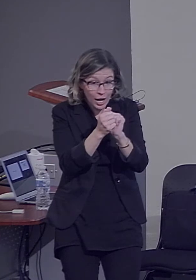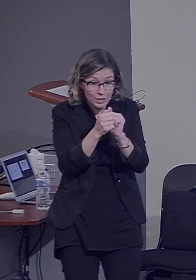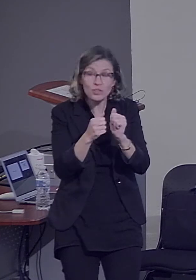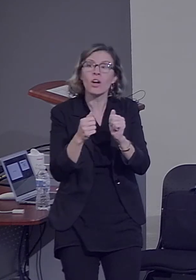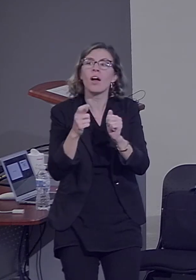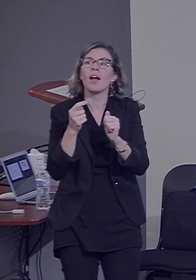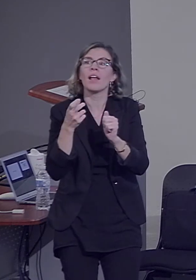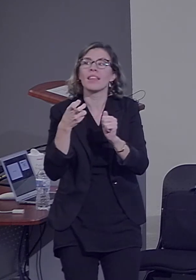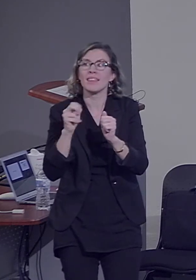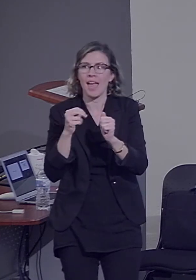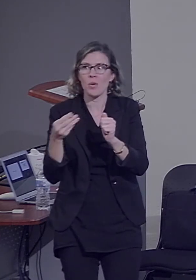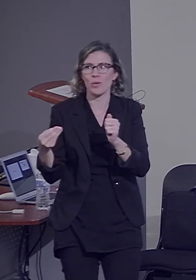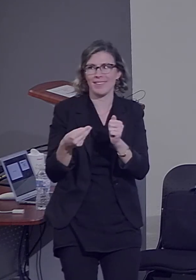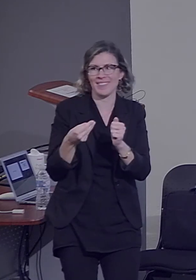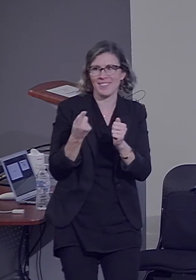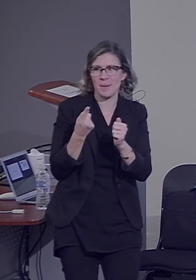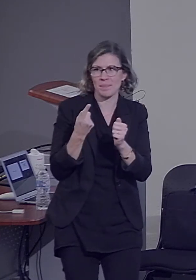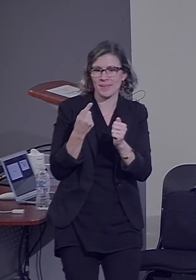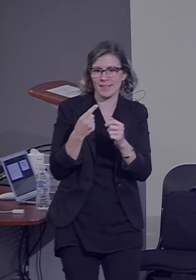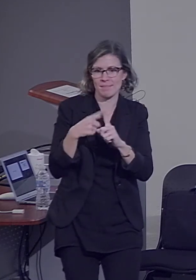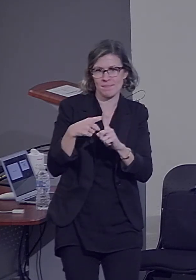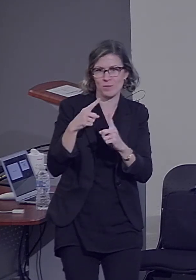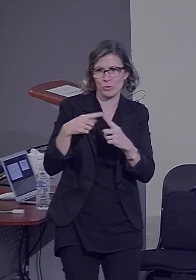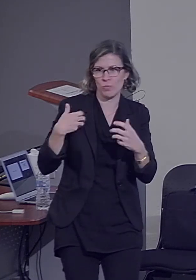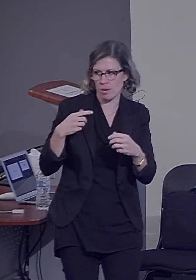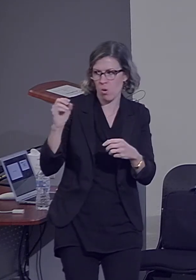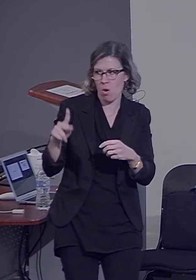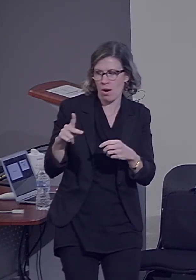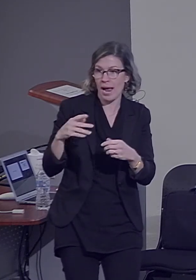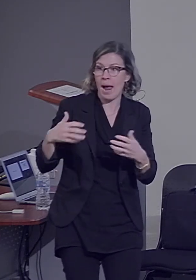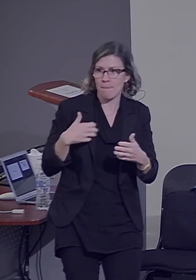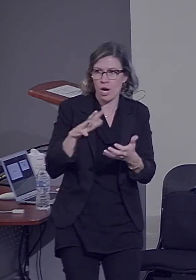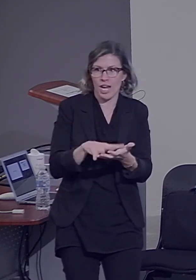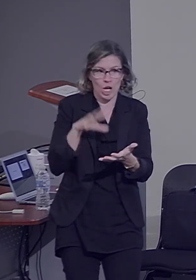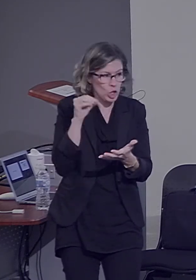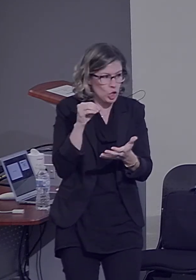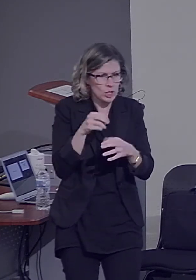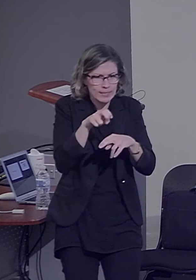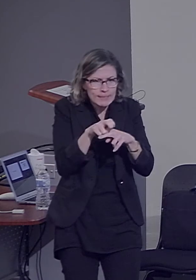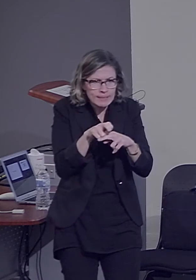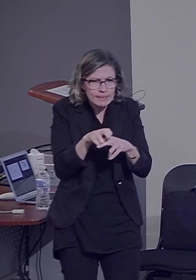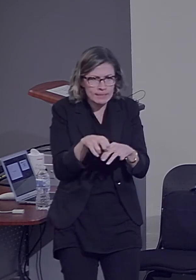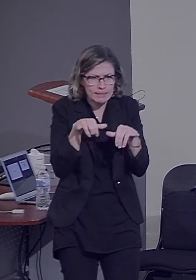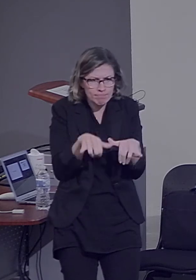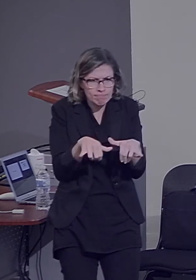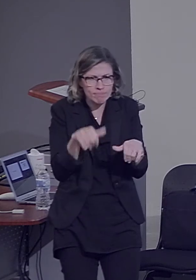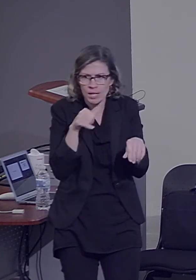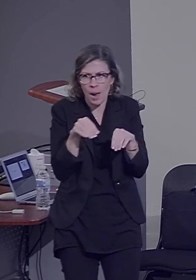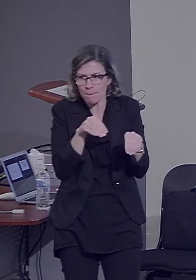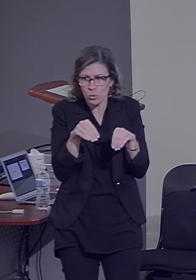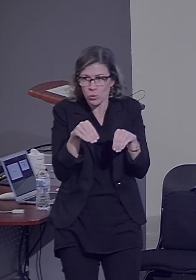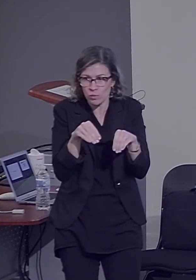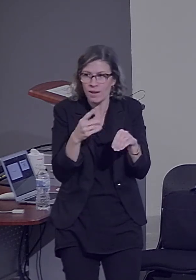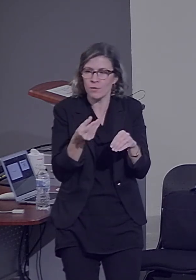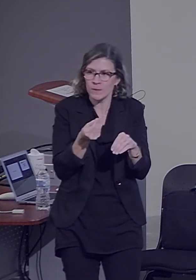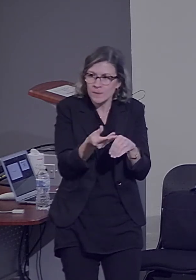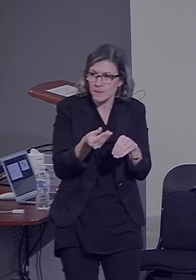the completely still and learned to stay in this position. Well,